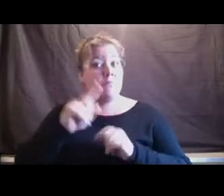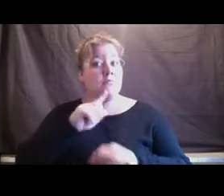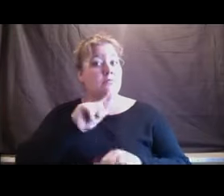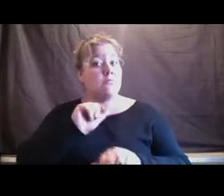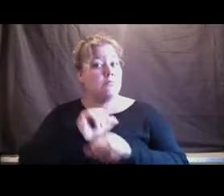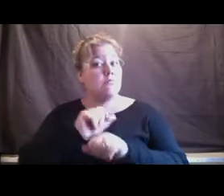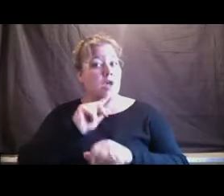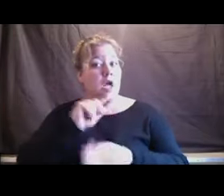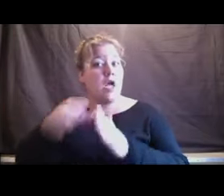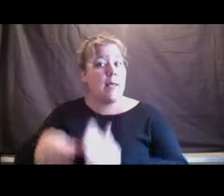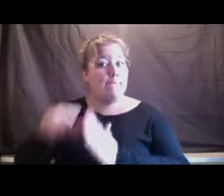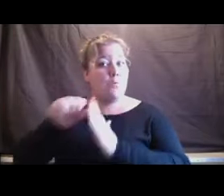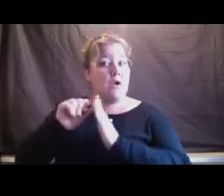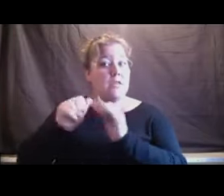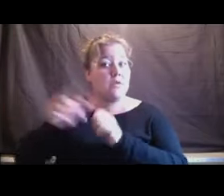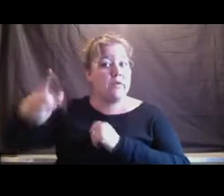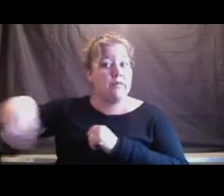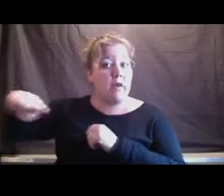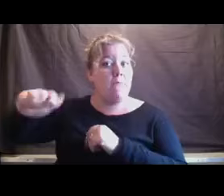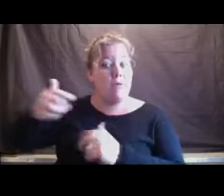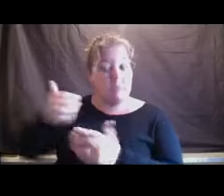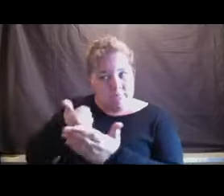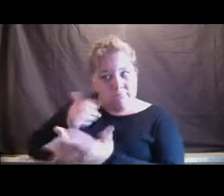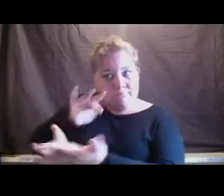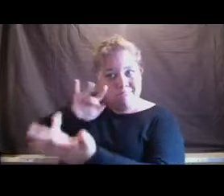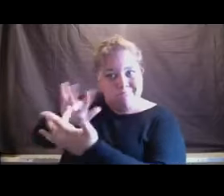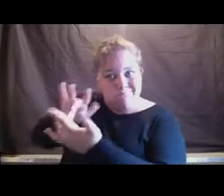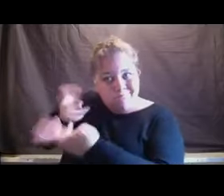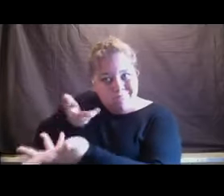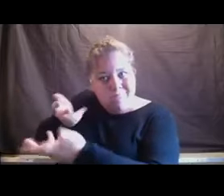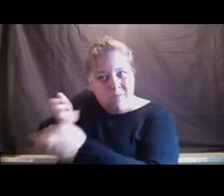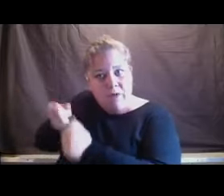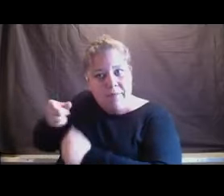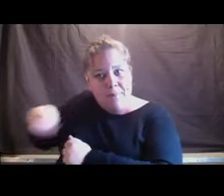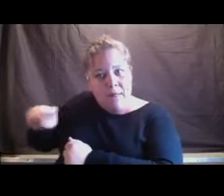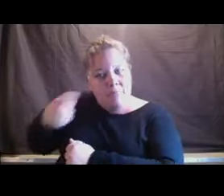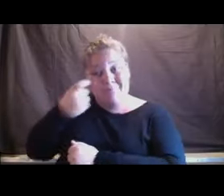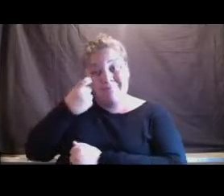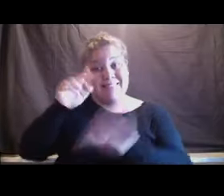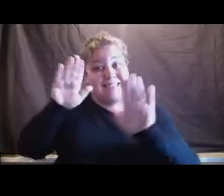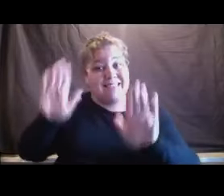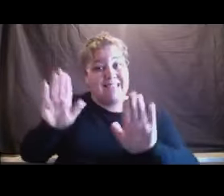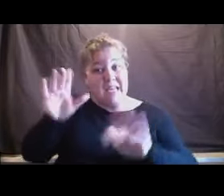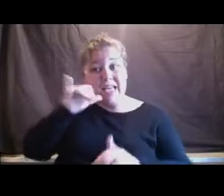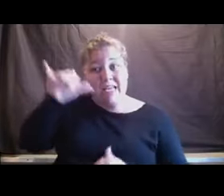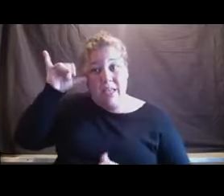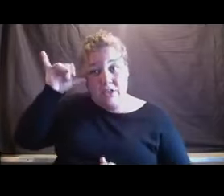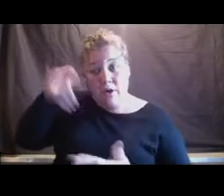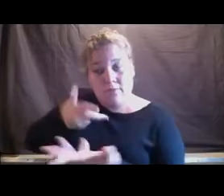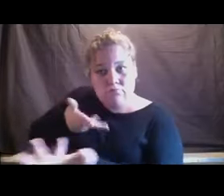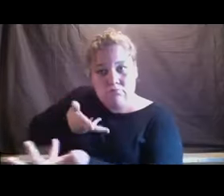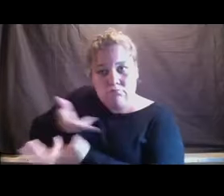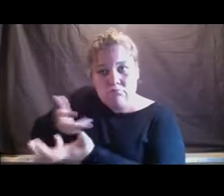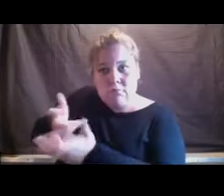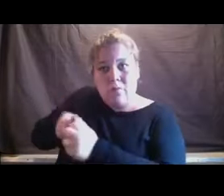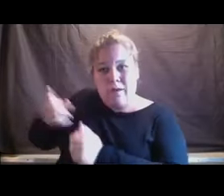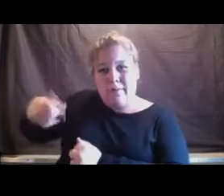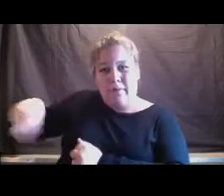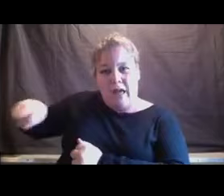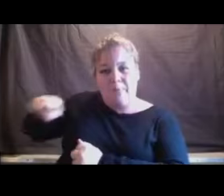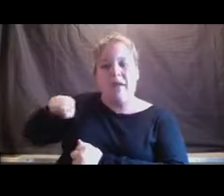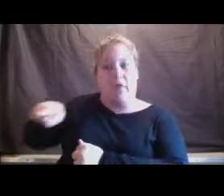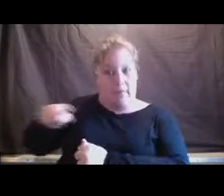I've been in close contact with them myself, even on Sunday and yesterday. They've made very